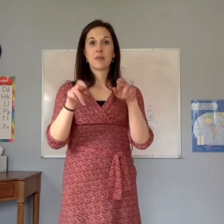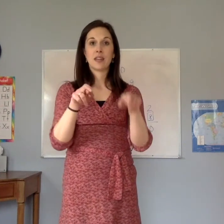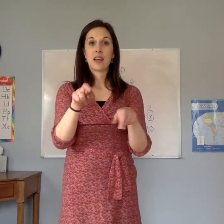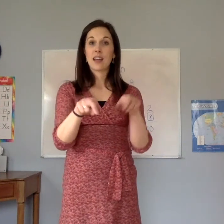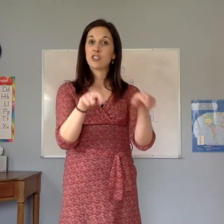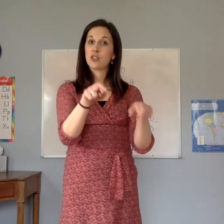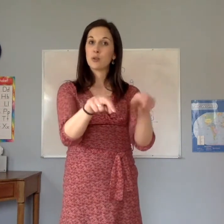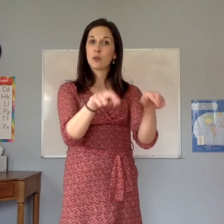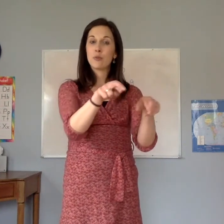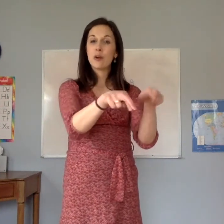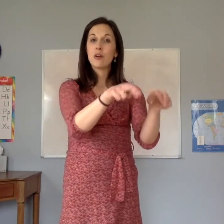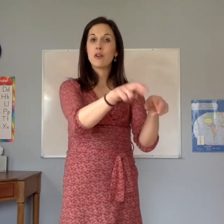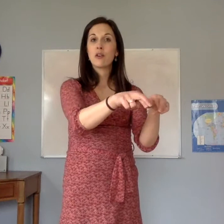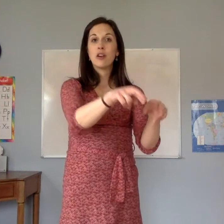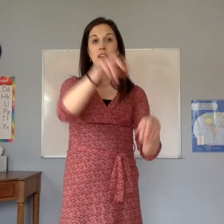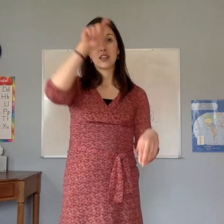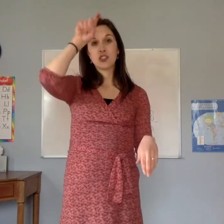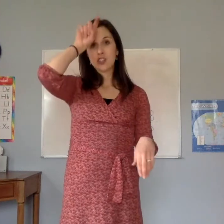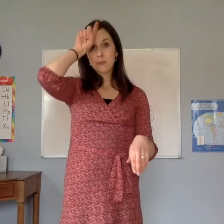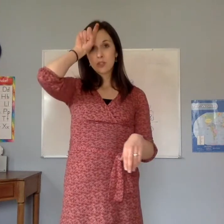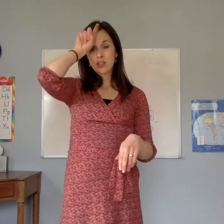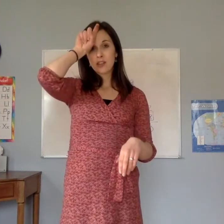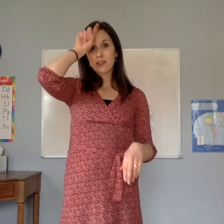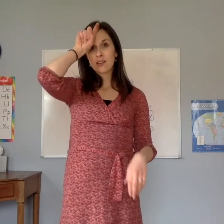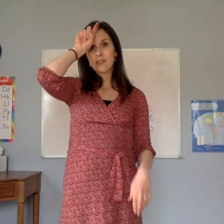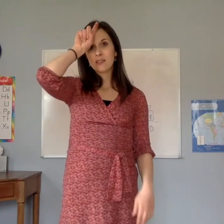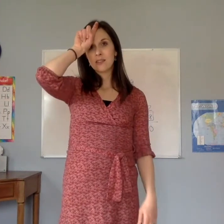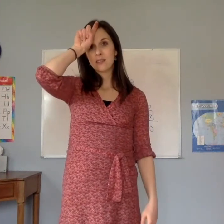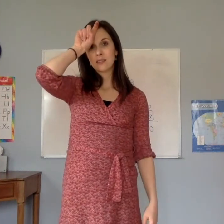Mesopotamia and Sumer. Egyptians.